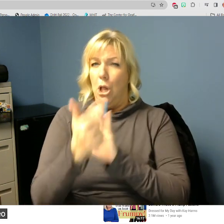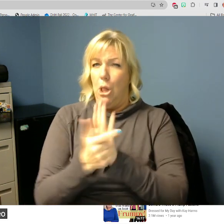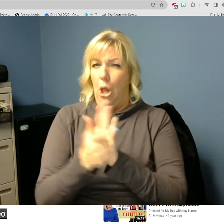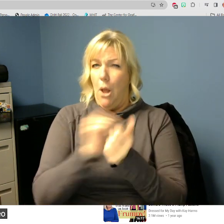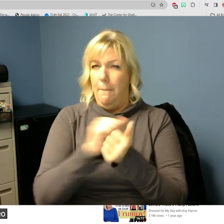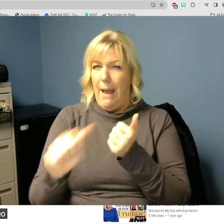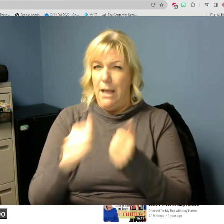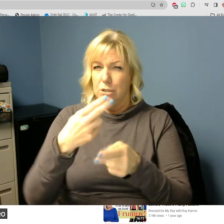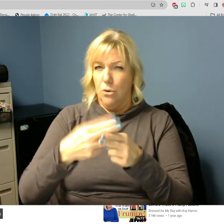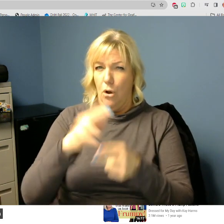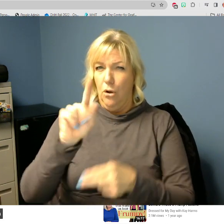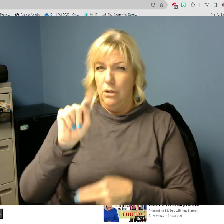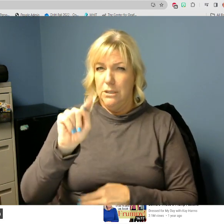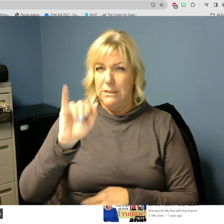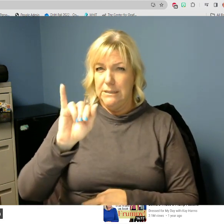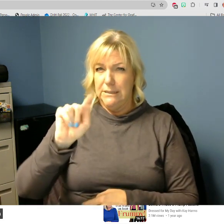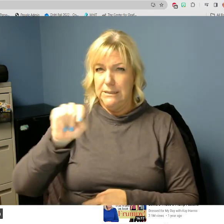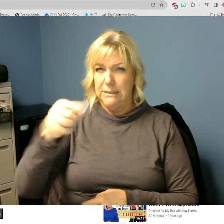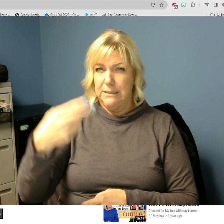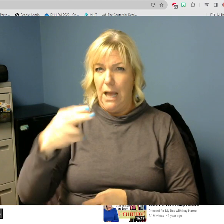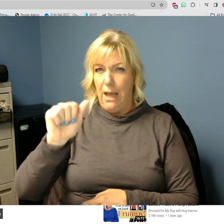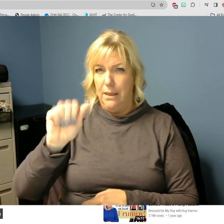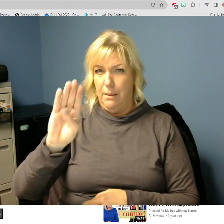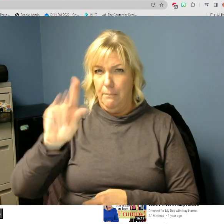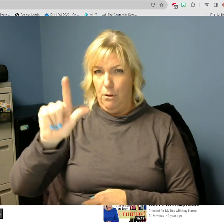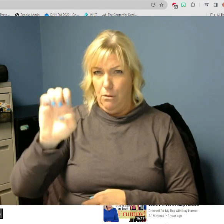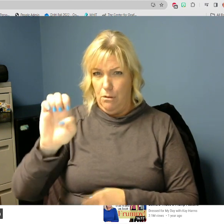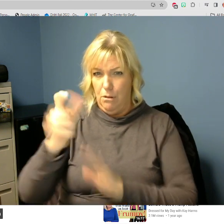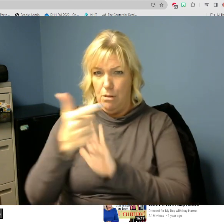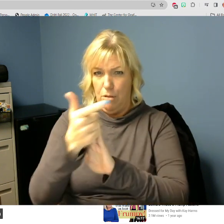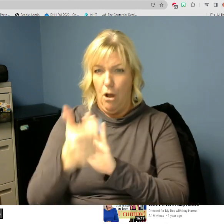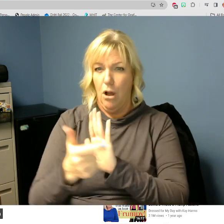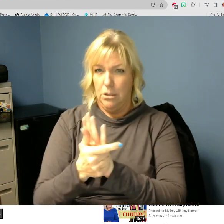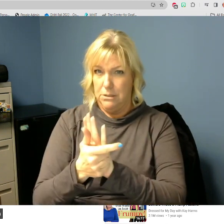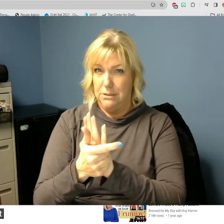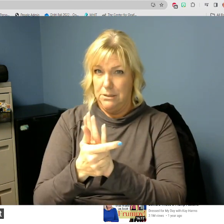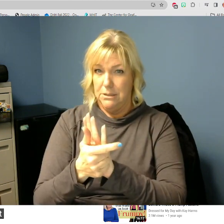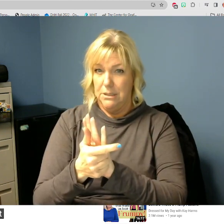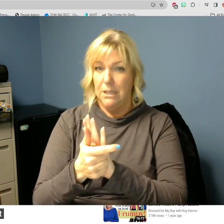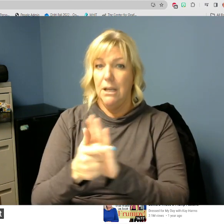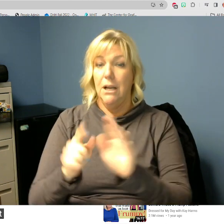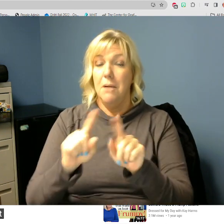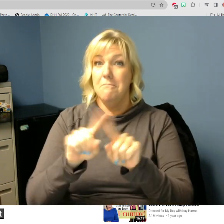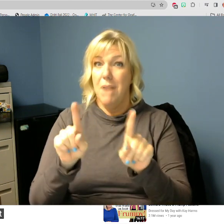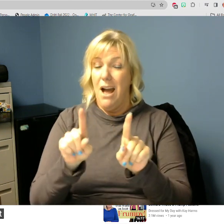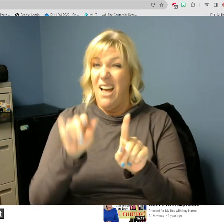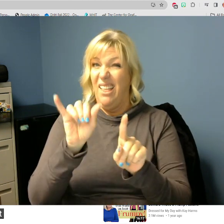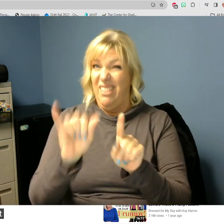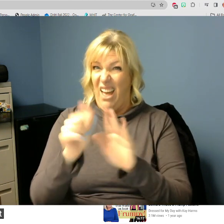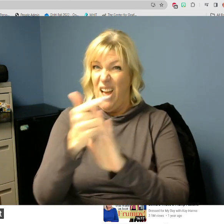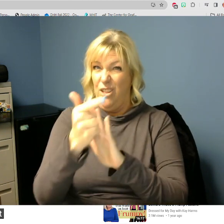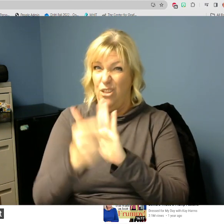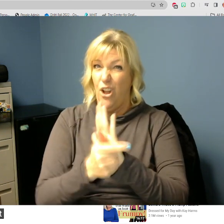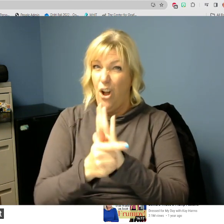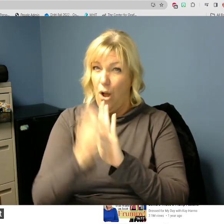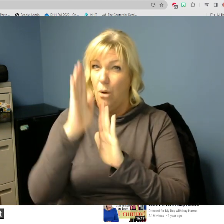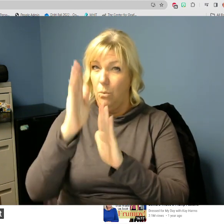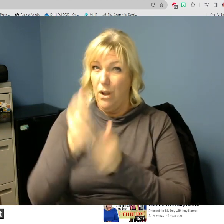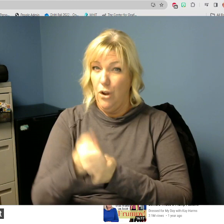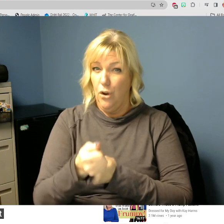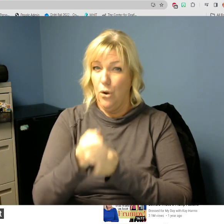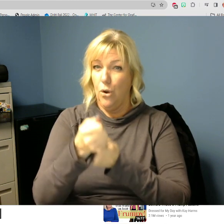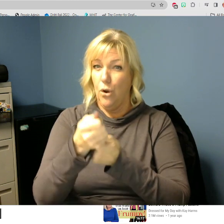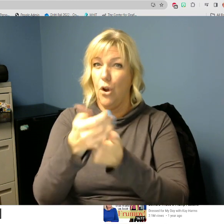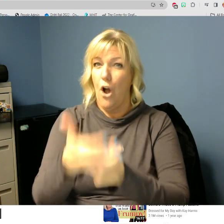video that'll look at that, and your book considers the titleable laws too. These are going to start to set